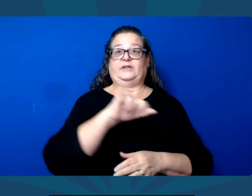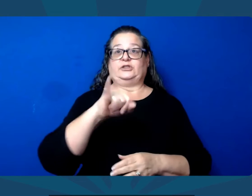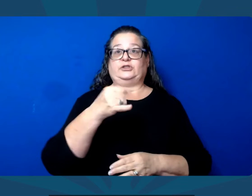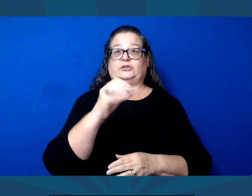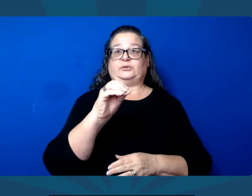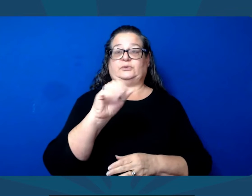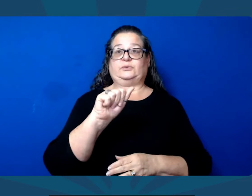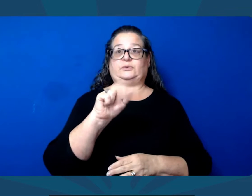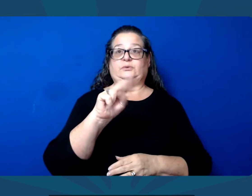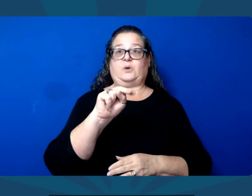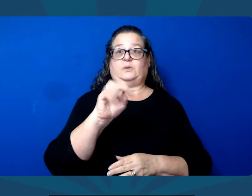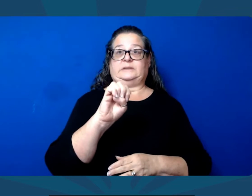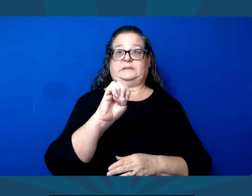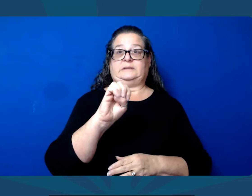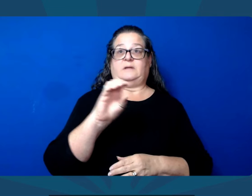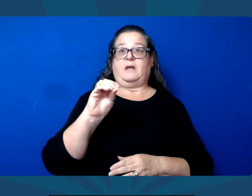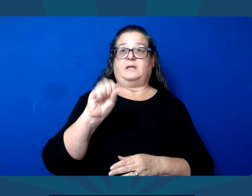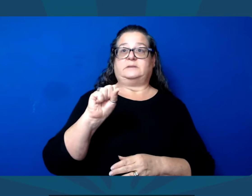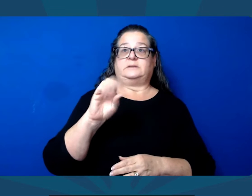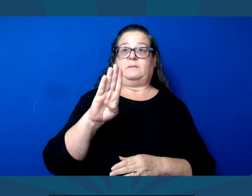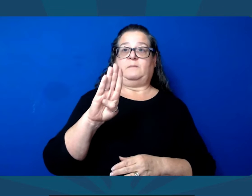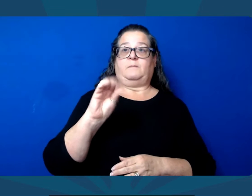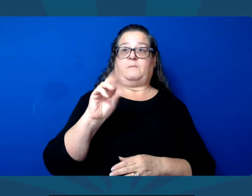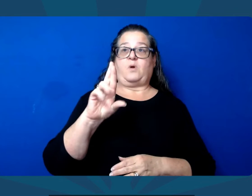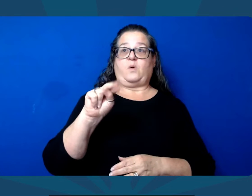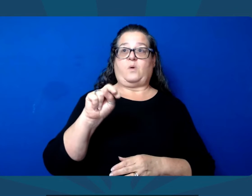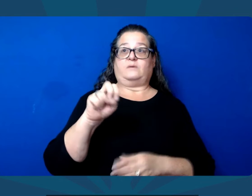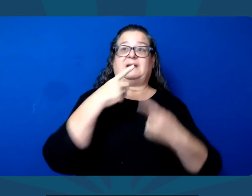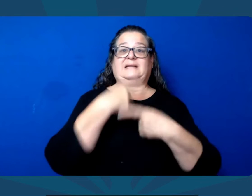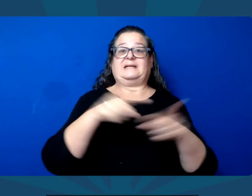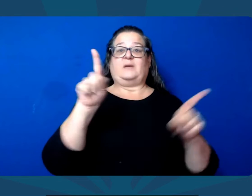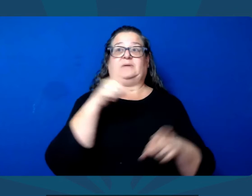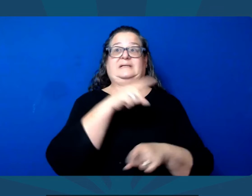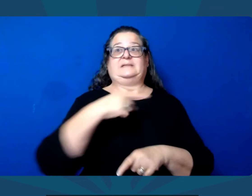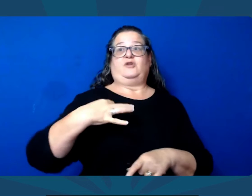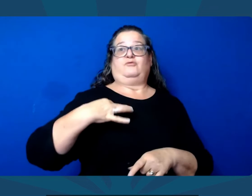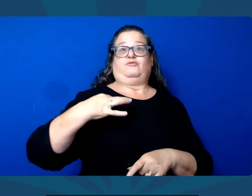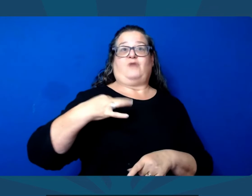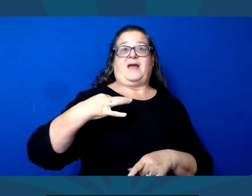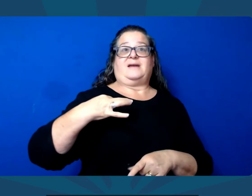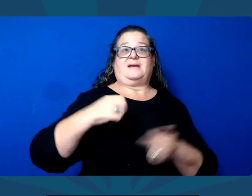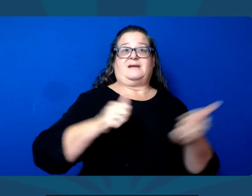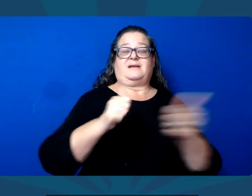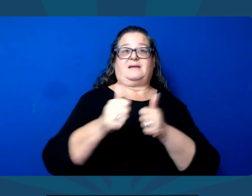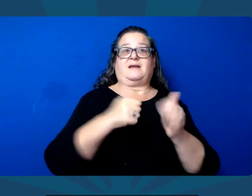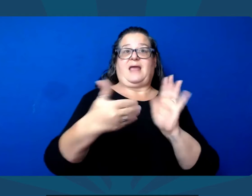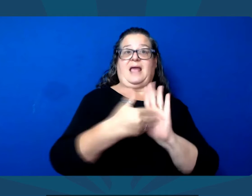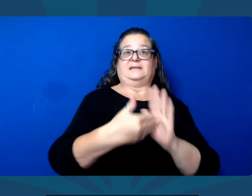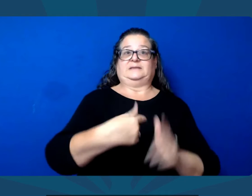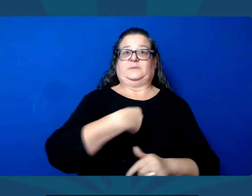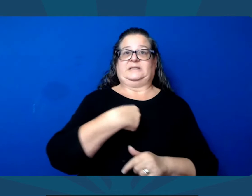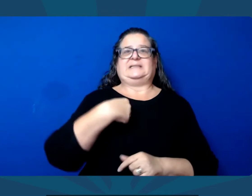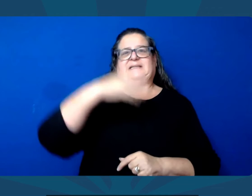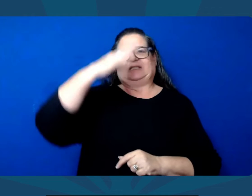When State Representative Joanne Osborne announced she was running against me, I knew we